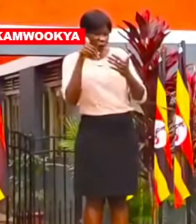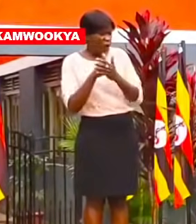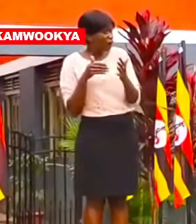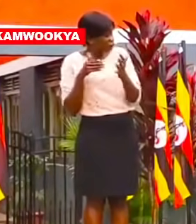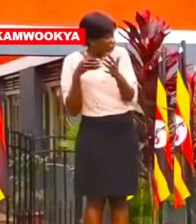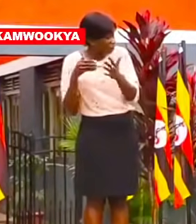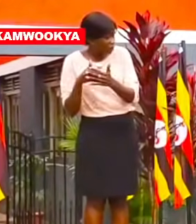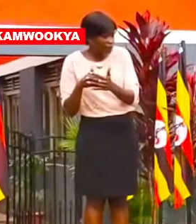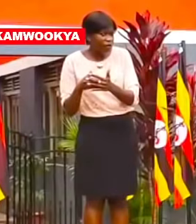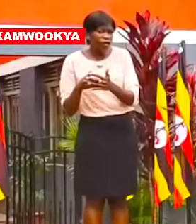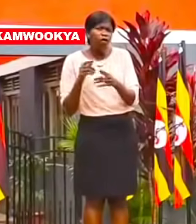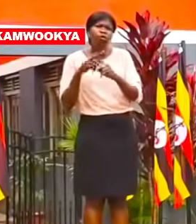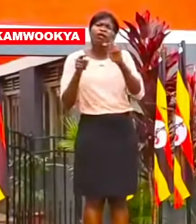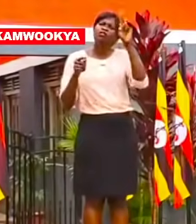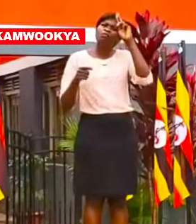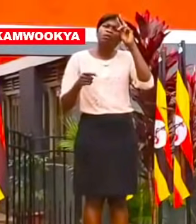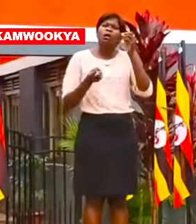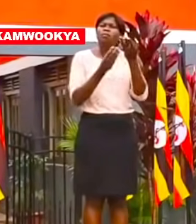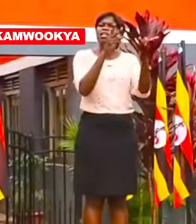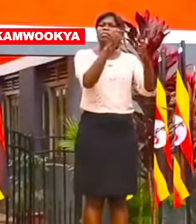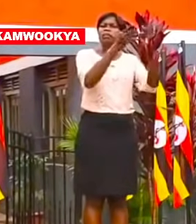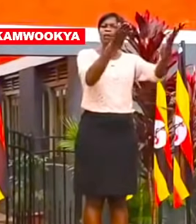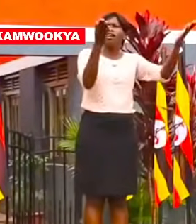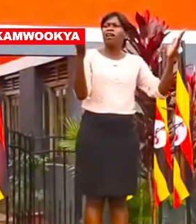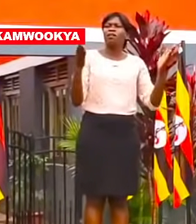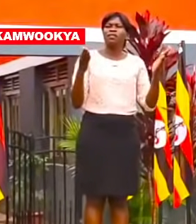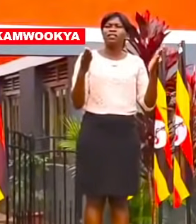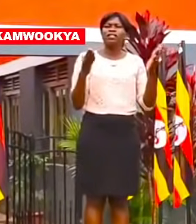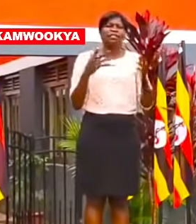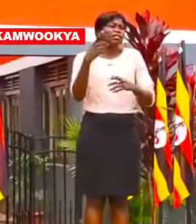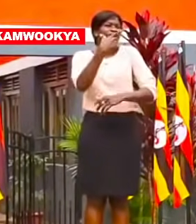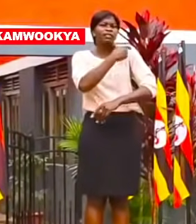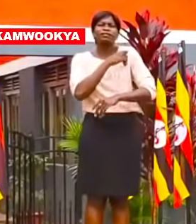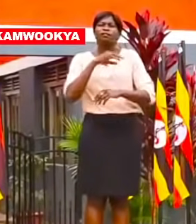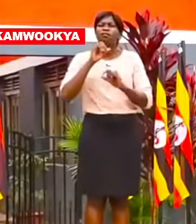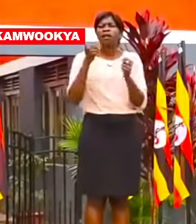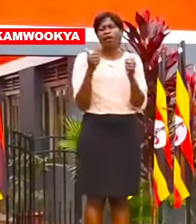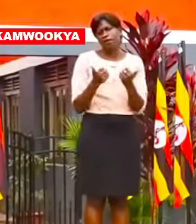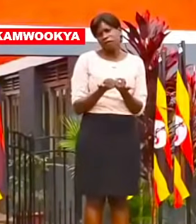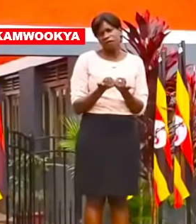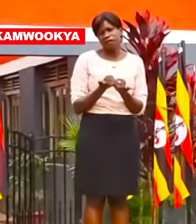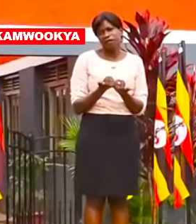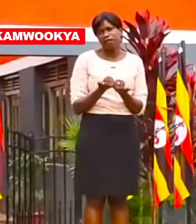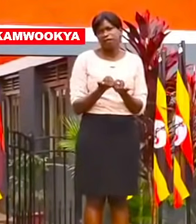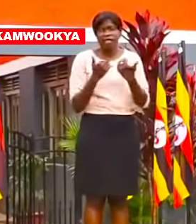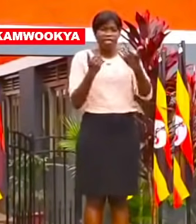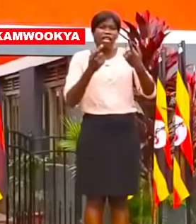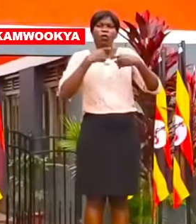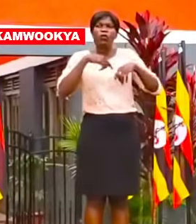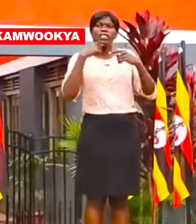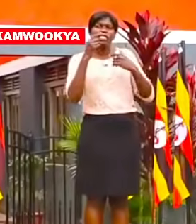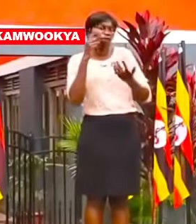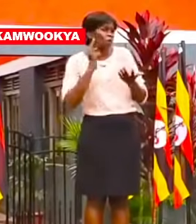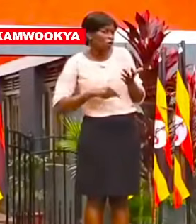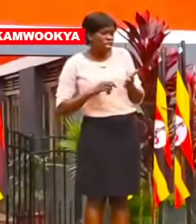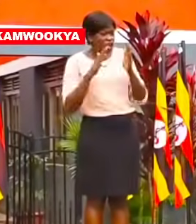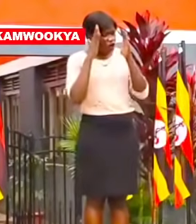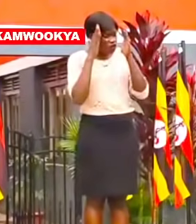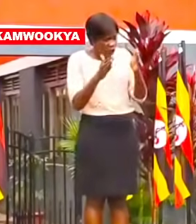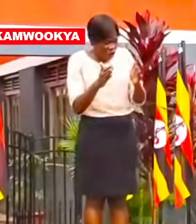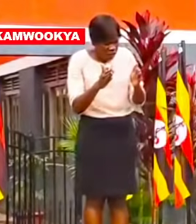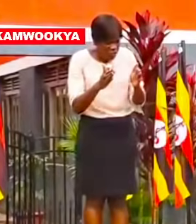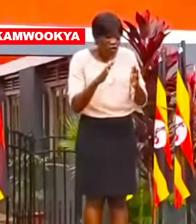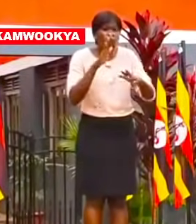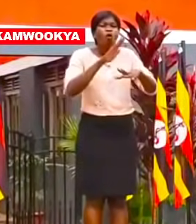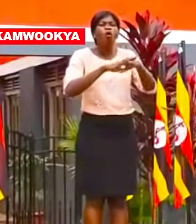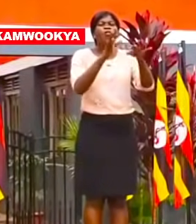ng'abantu bangi tebannagemebwa ge mazima. Lwaki? Tewali ddagala. So ffe tugamba nti essira